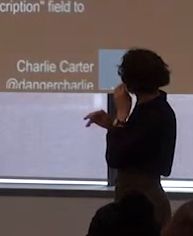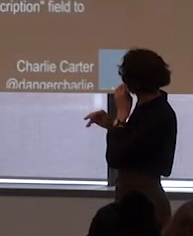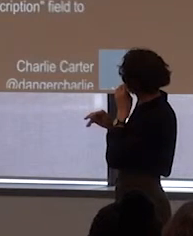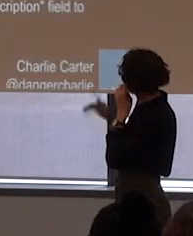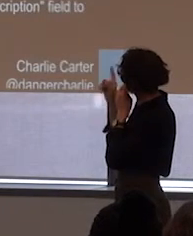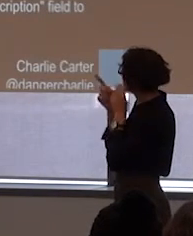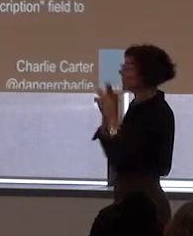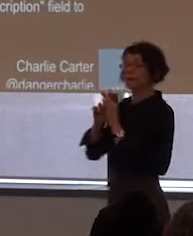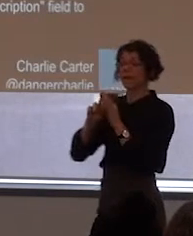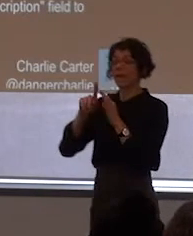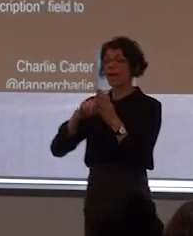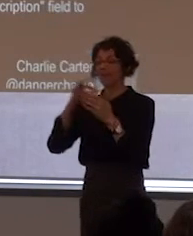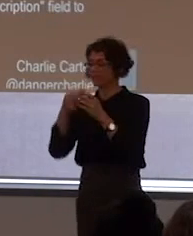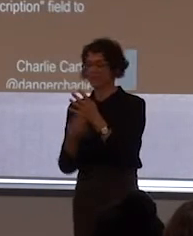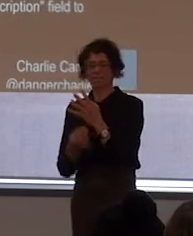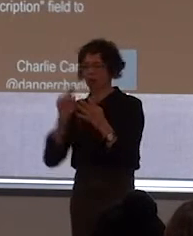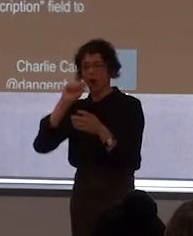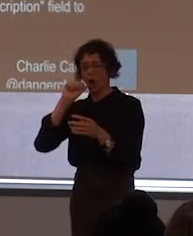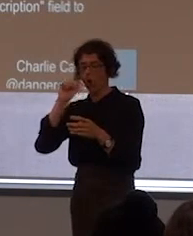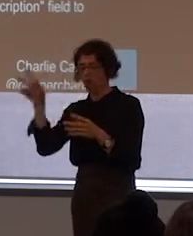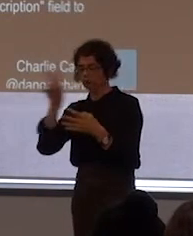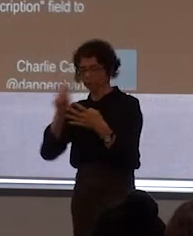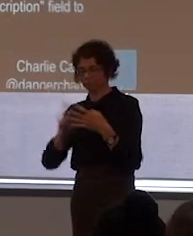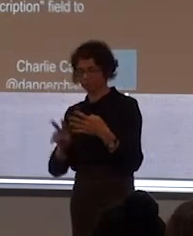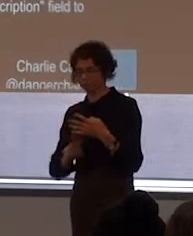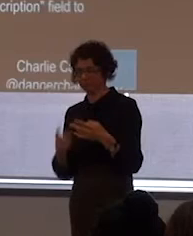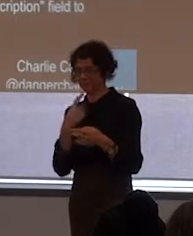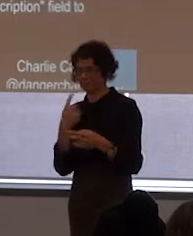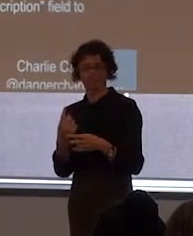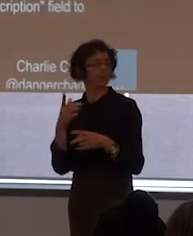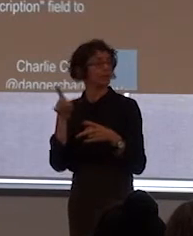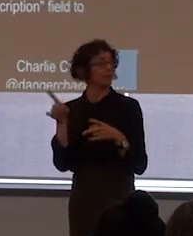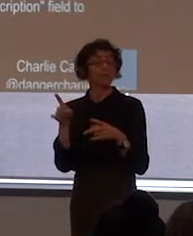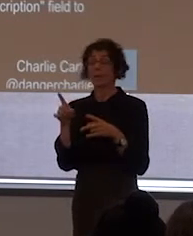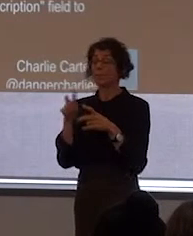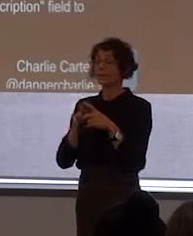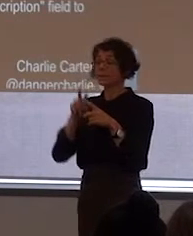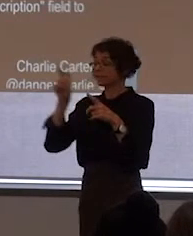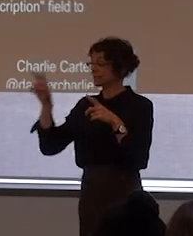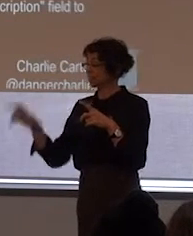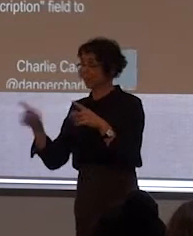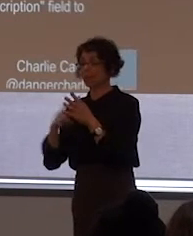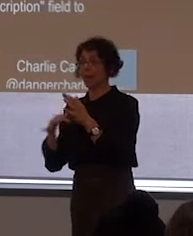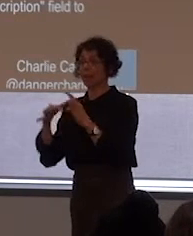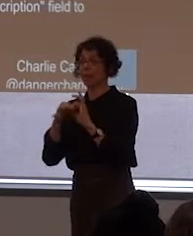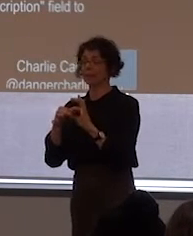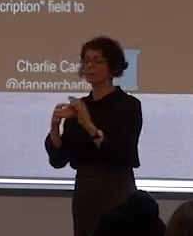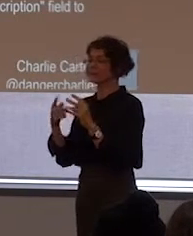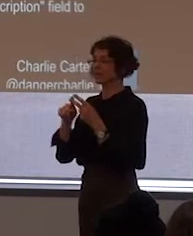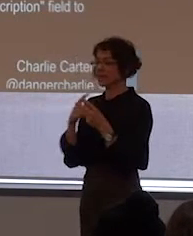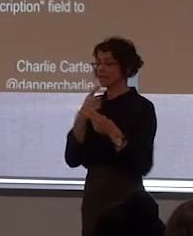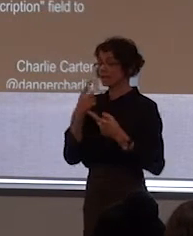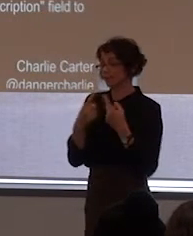Here's some features, and I'm not going to read them all out, but here's what it adds. Skip links, defining the language and